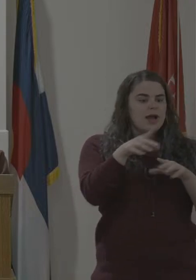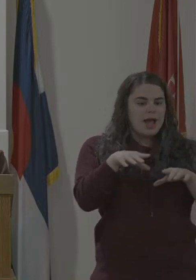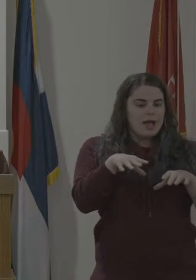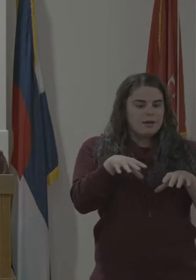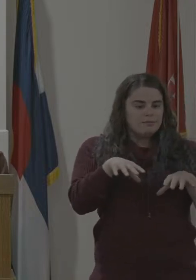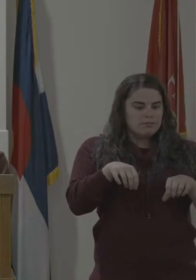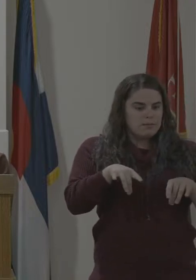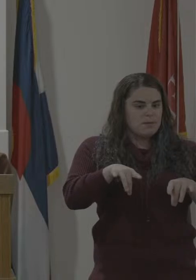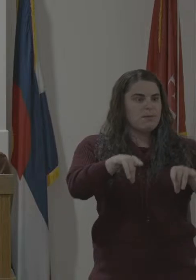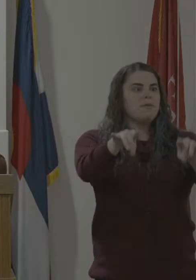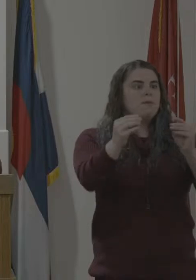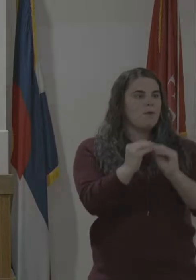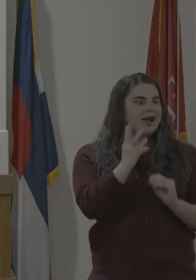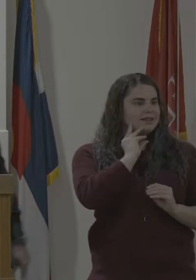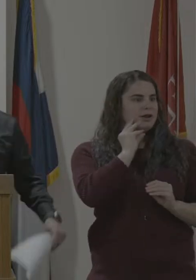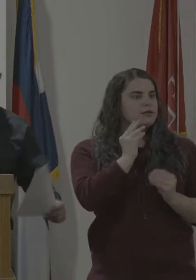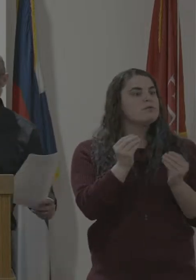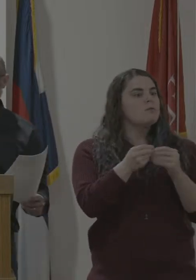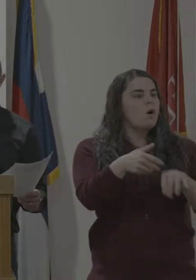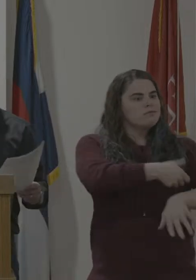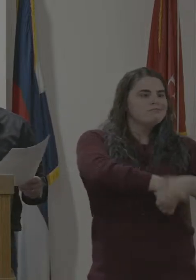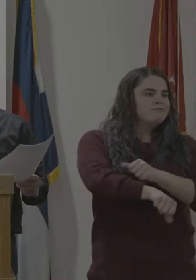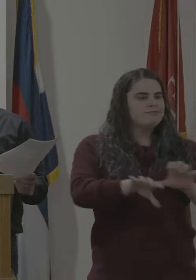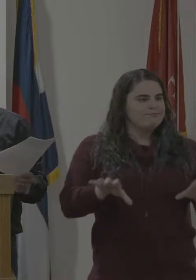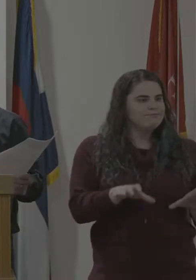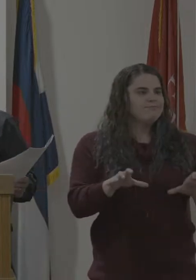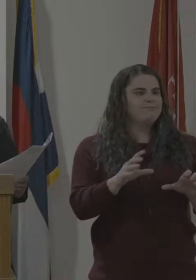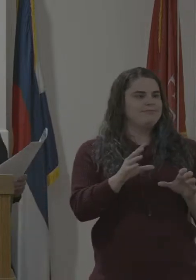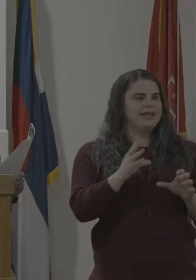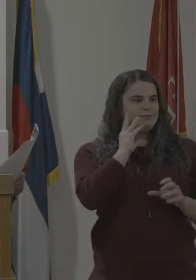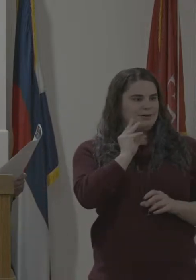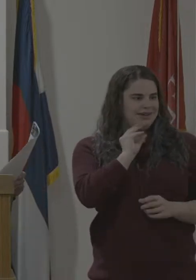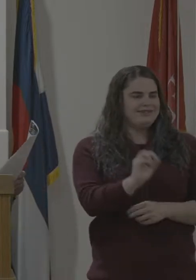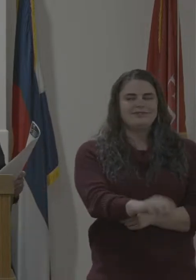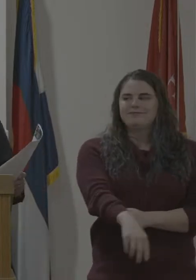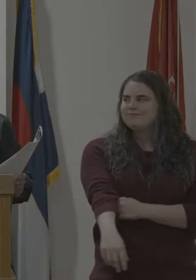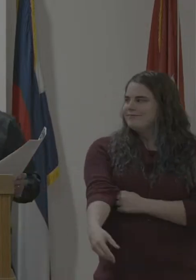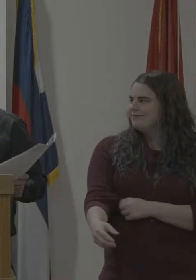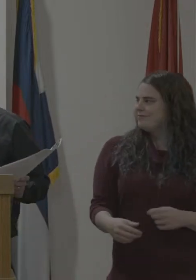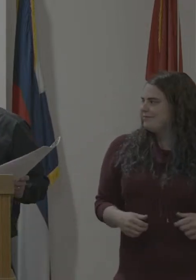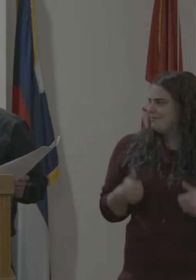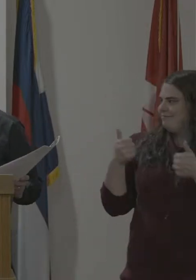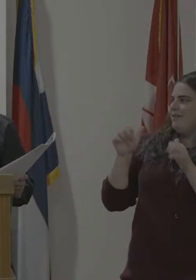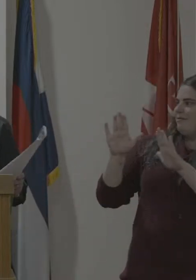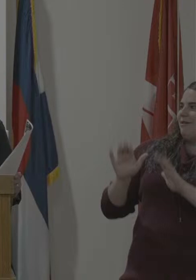experience. Thanks, Jillian. Yeah. Did I do good? You know what? Awesome.